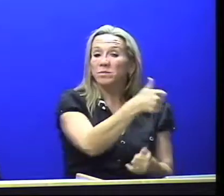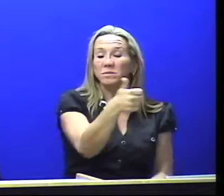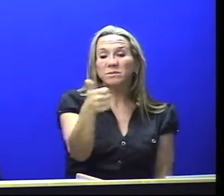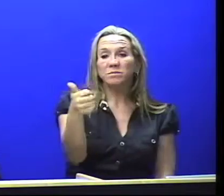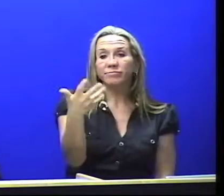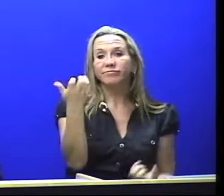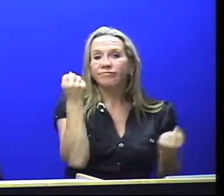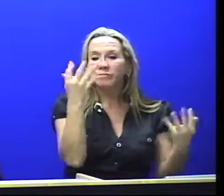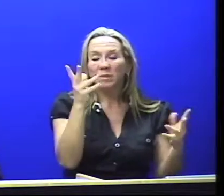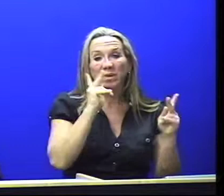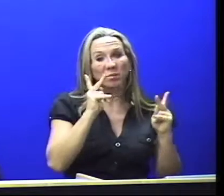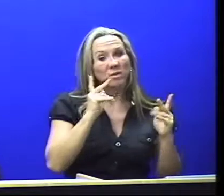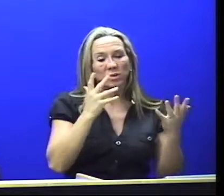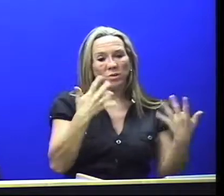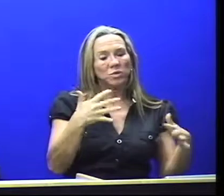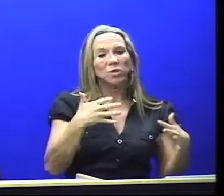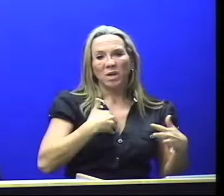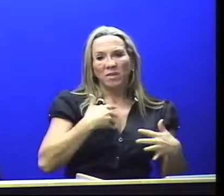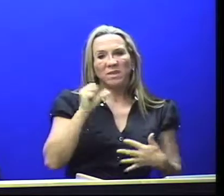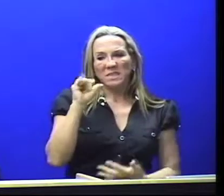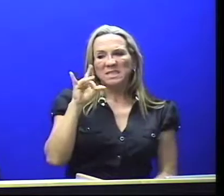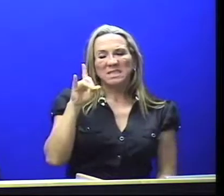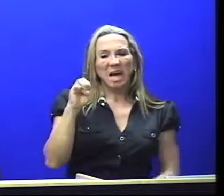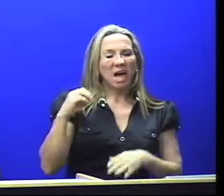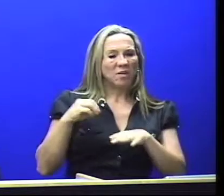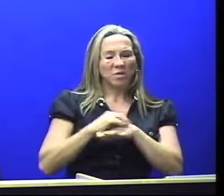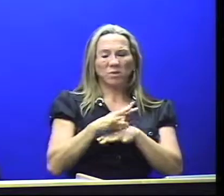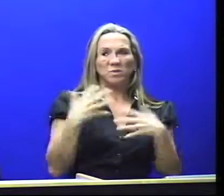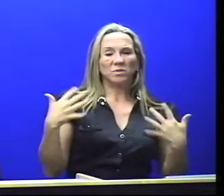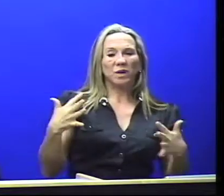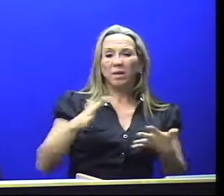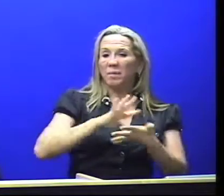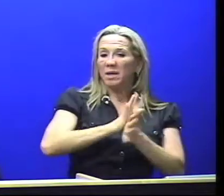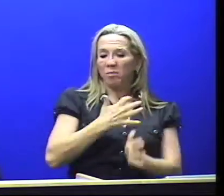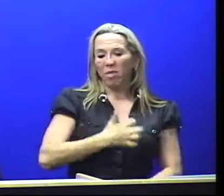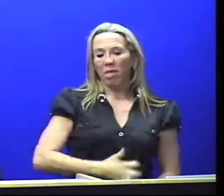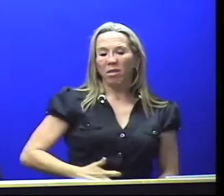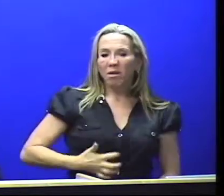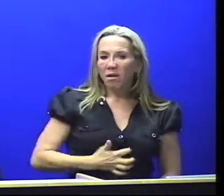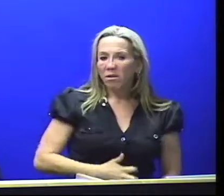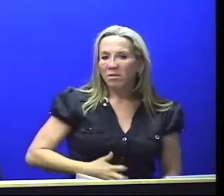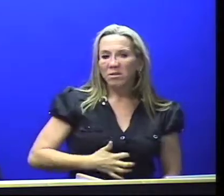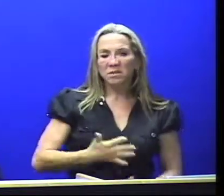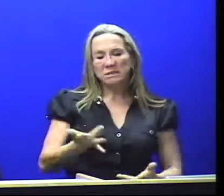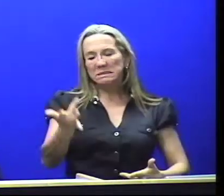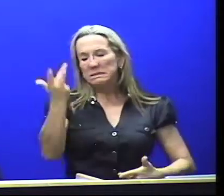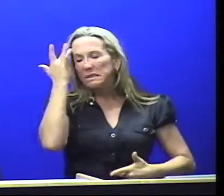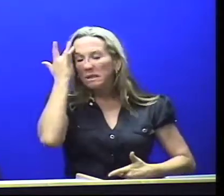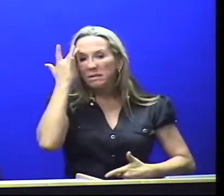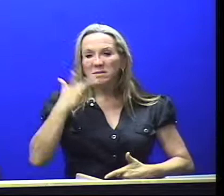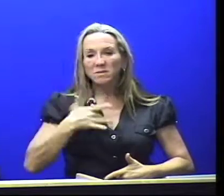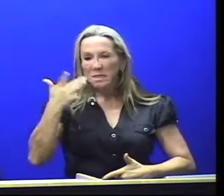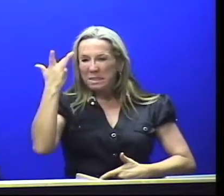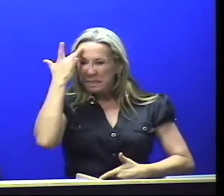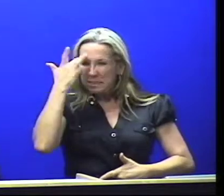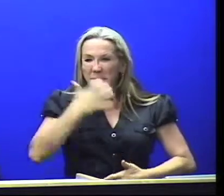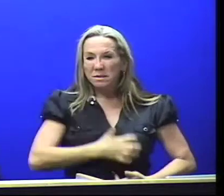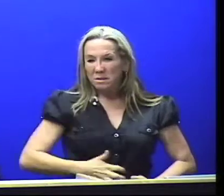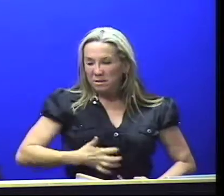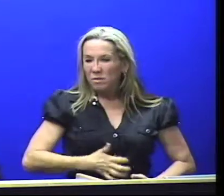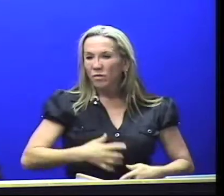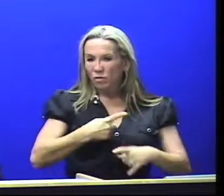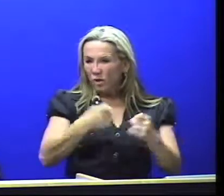lot of side effects from these medicines. They can become nauseous, sick to their stomach.